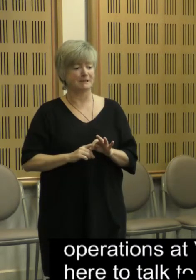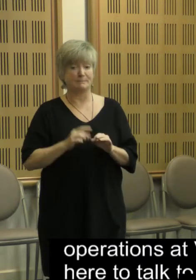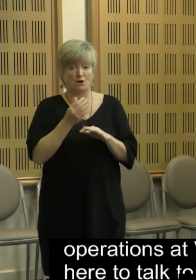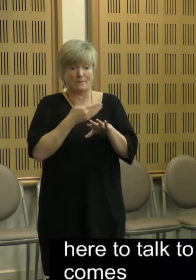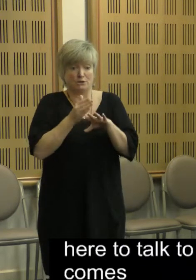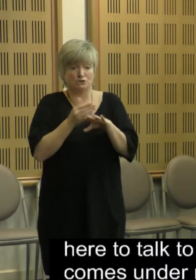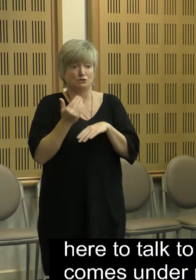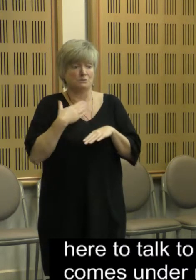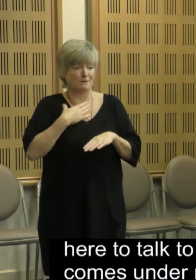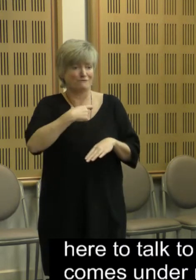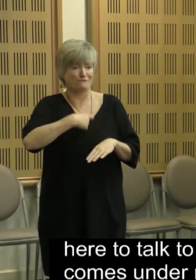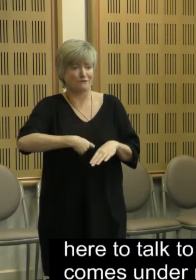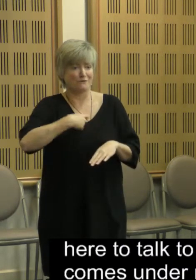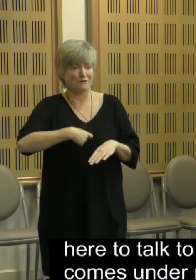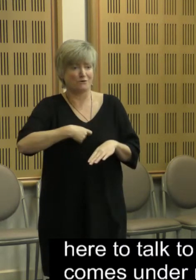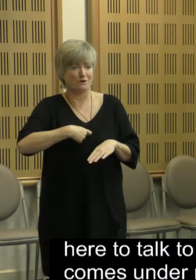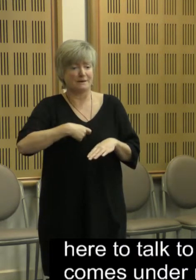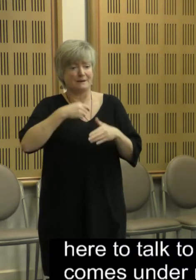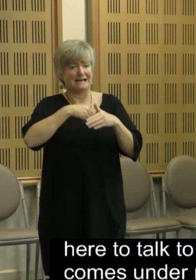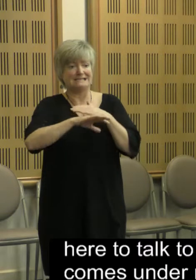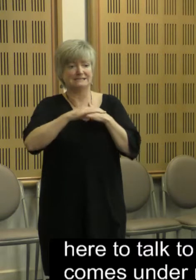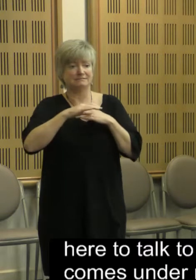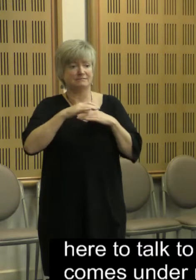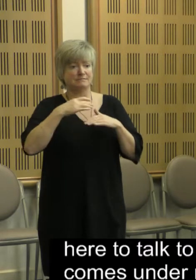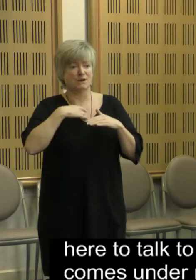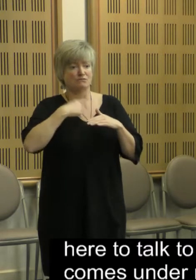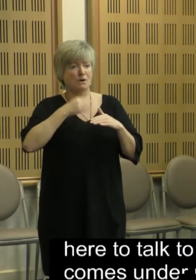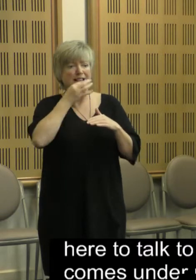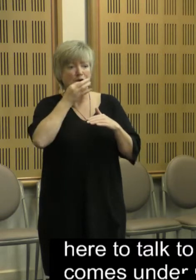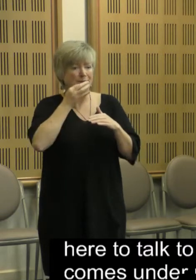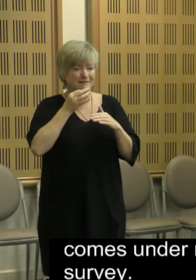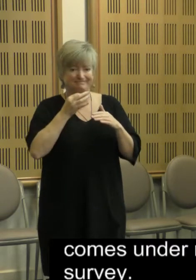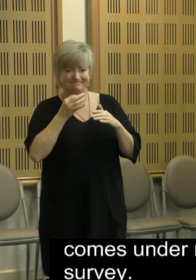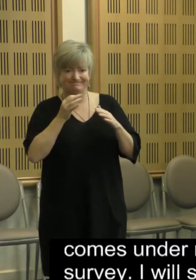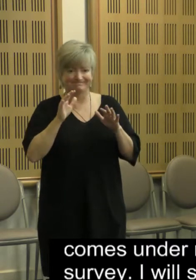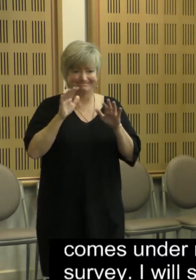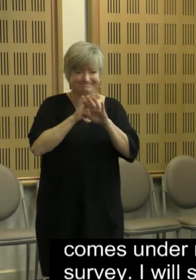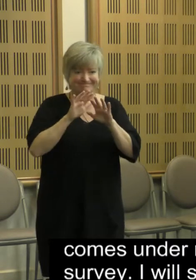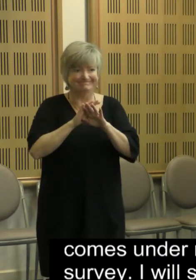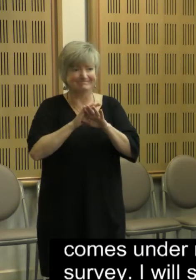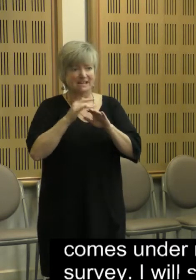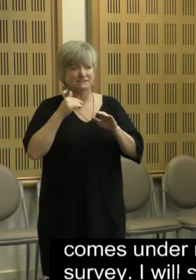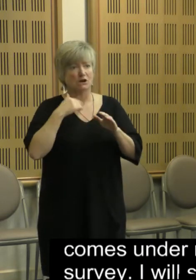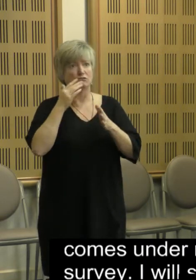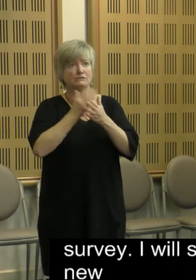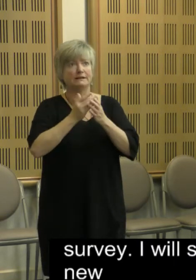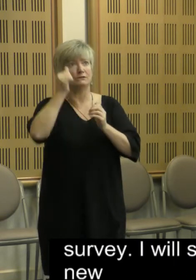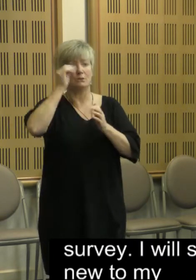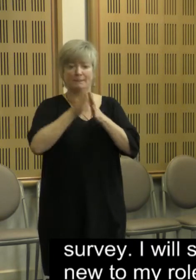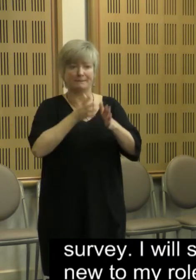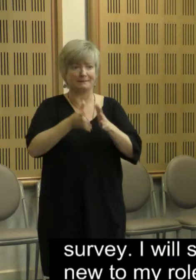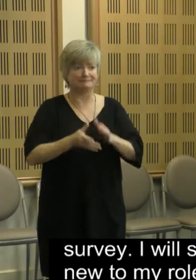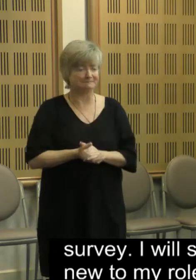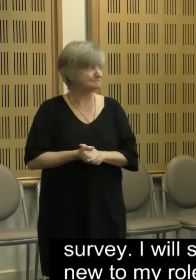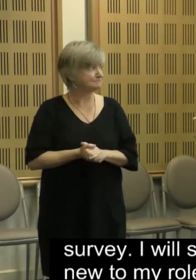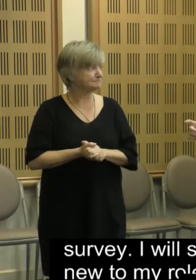even though these come under my remit, I might sound a bit scratchy as I get my head around what they exactly are.